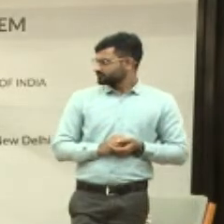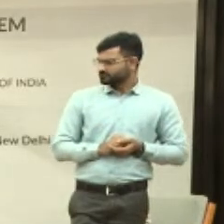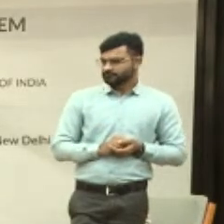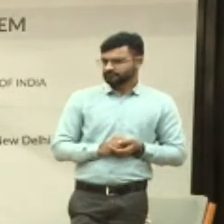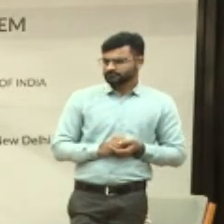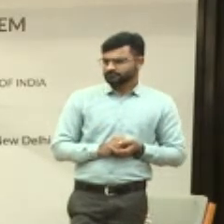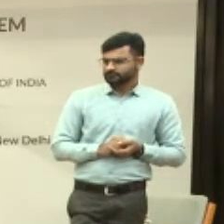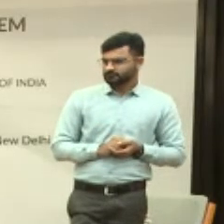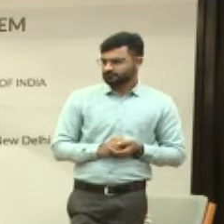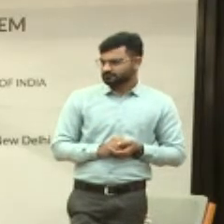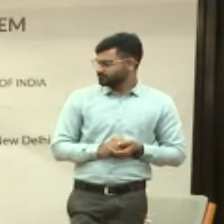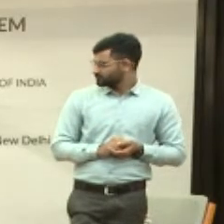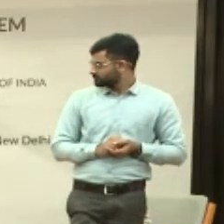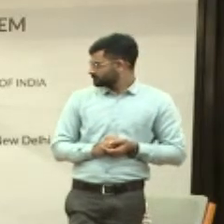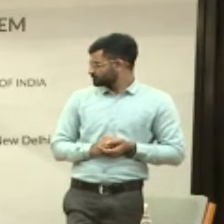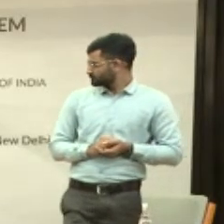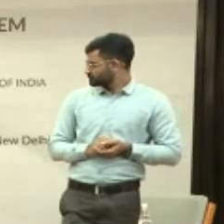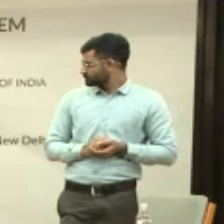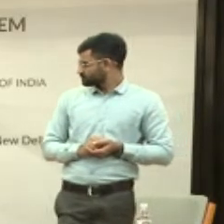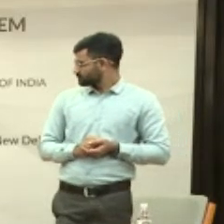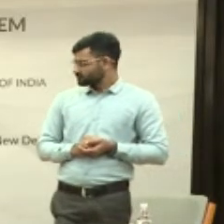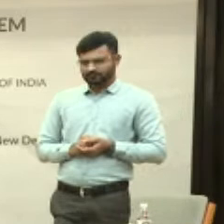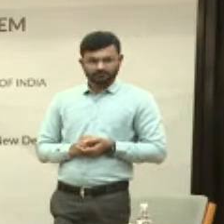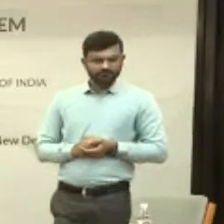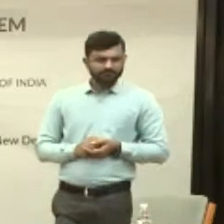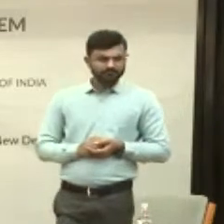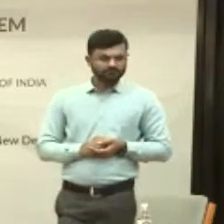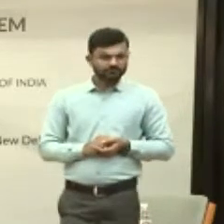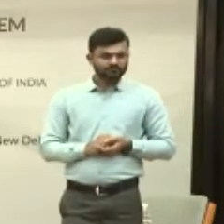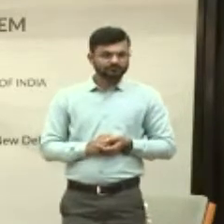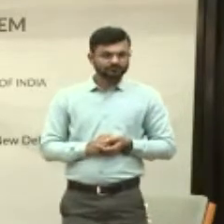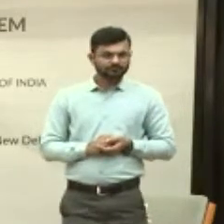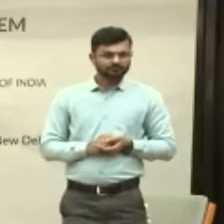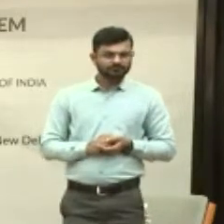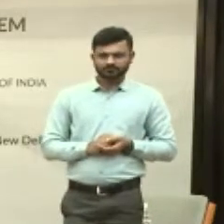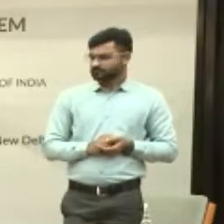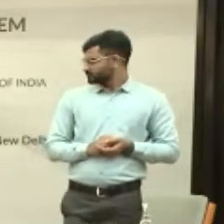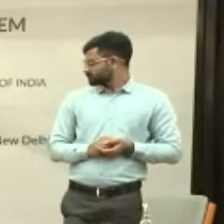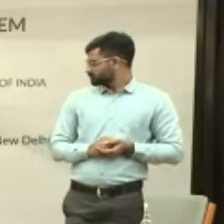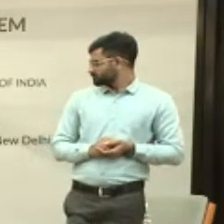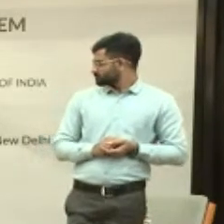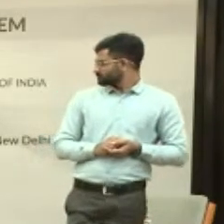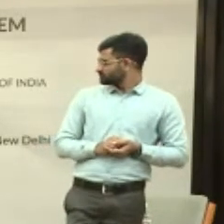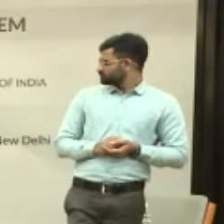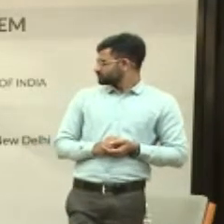We have two questions there. We'll take those to Himanshu, if you could just send the mic there.